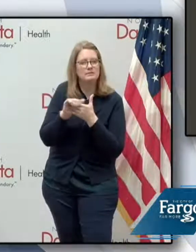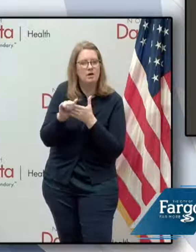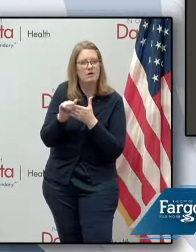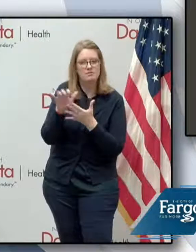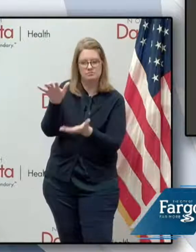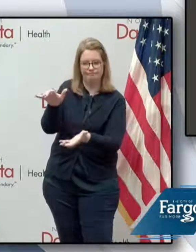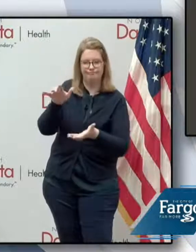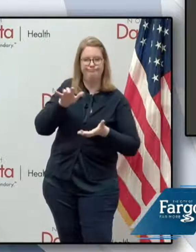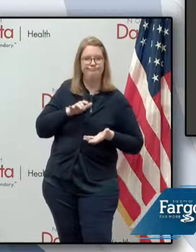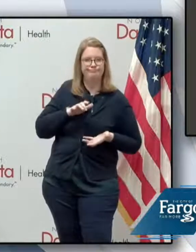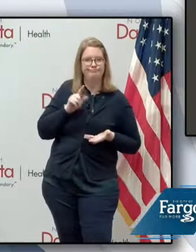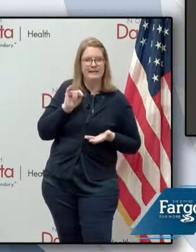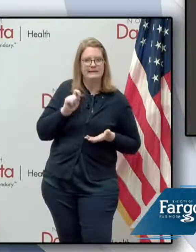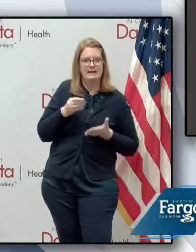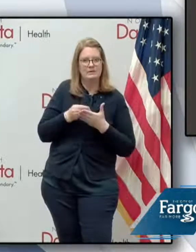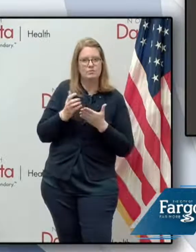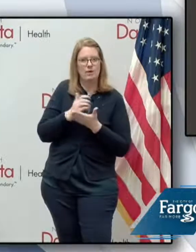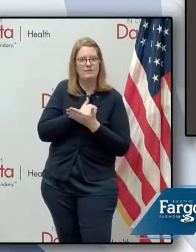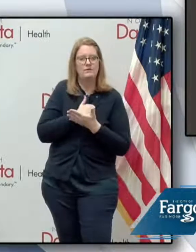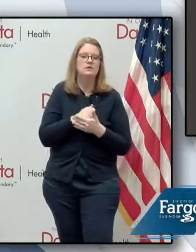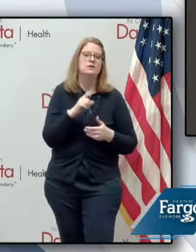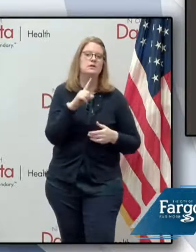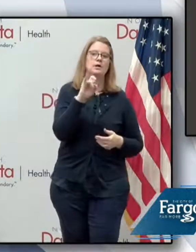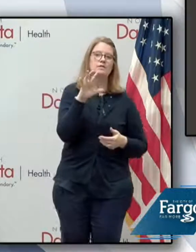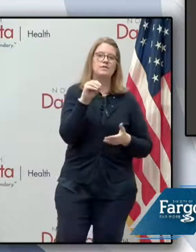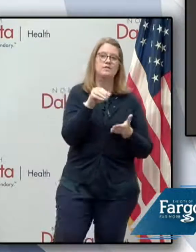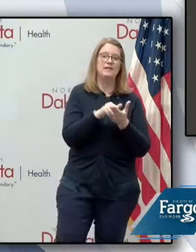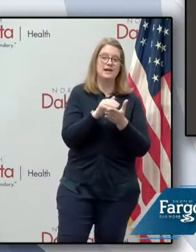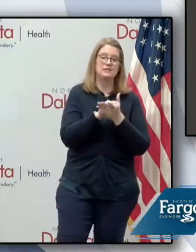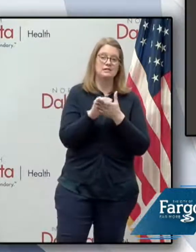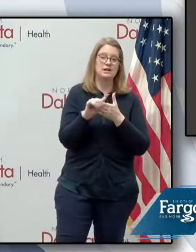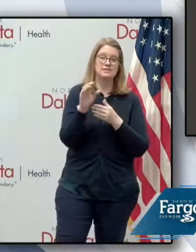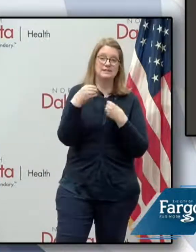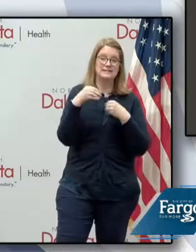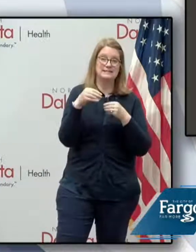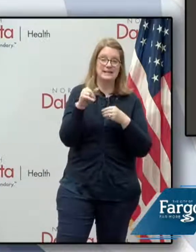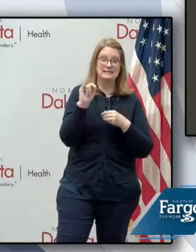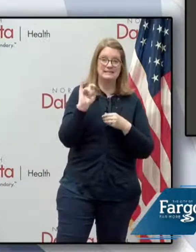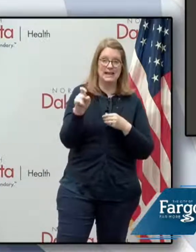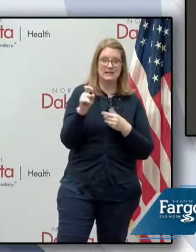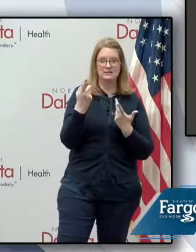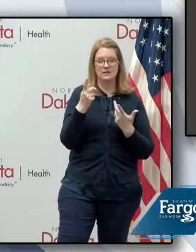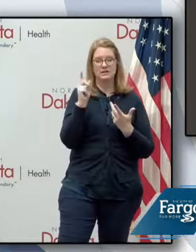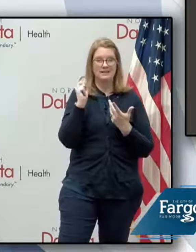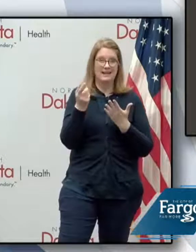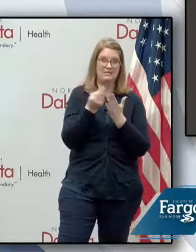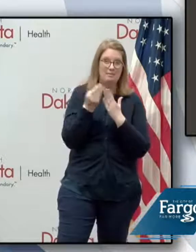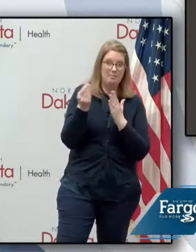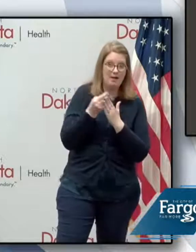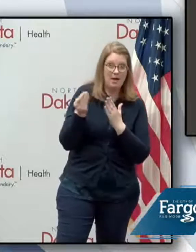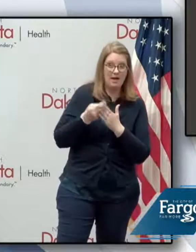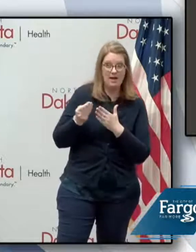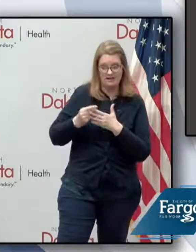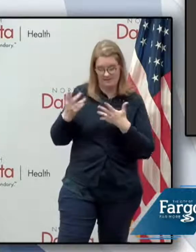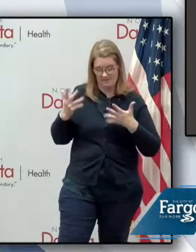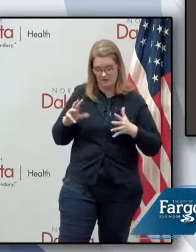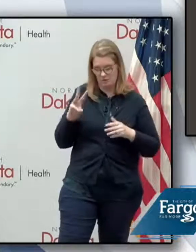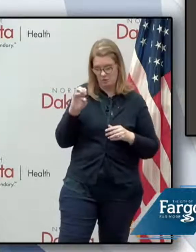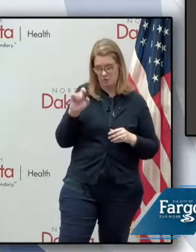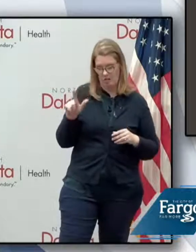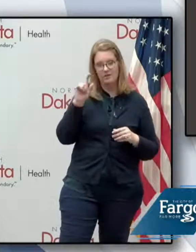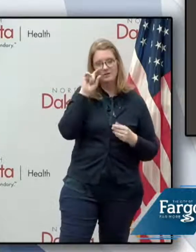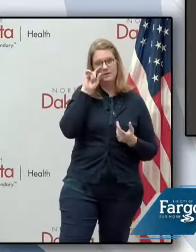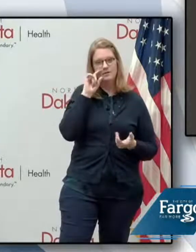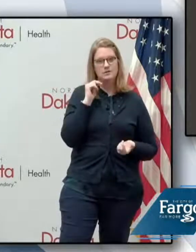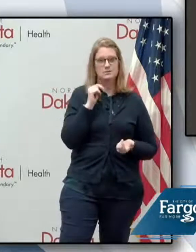state. It takes about $150,000 of sales tax for all the other things they have to buy to complete a well. And so I